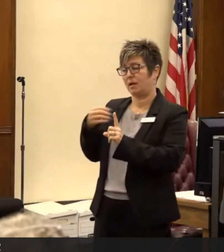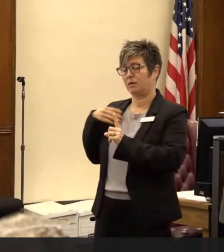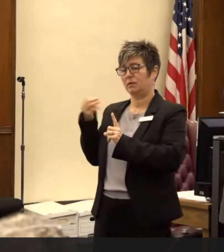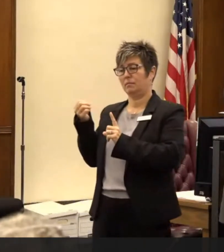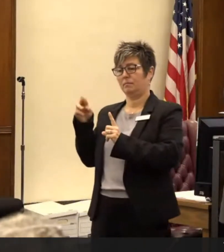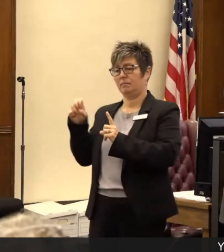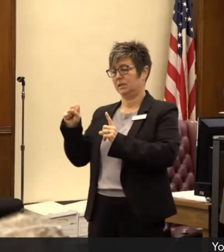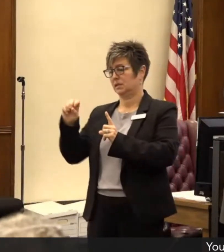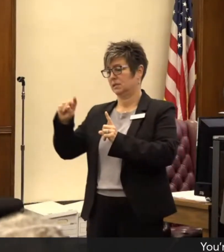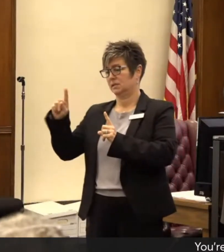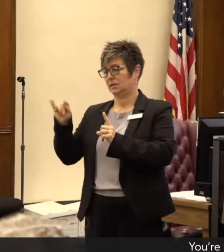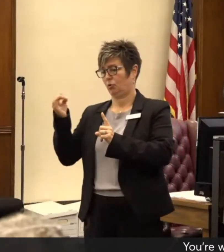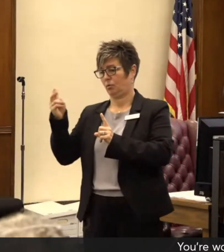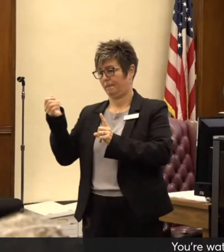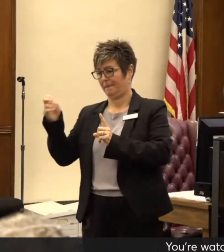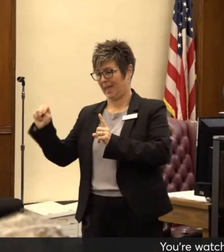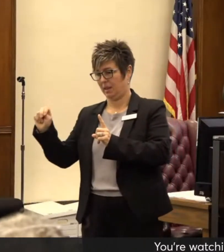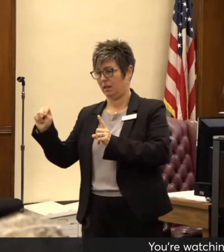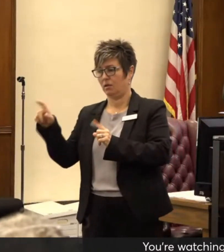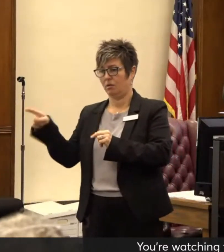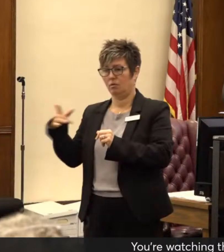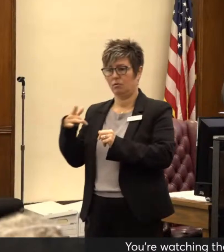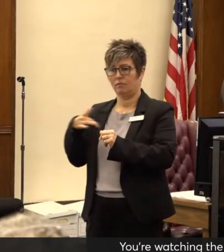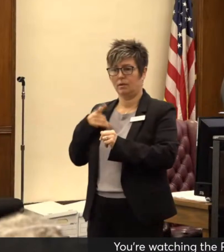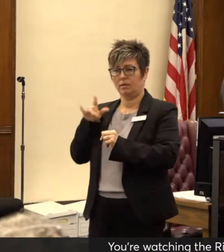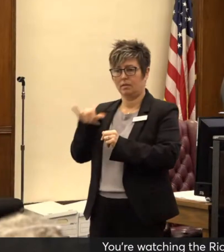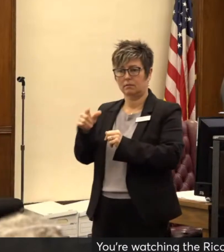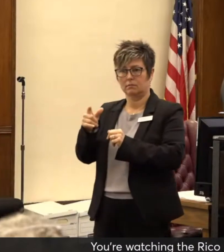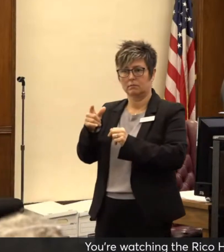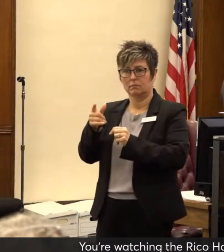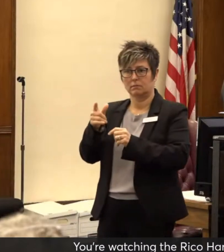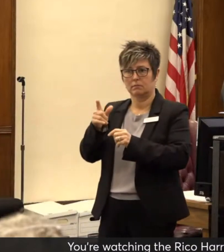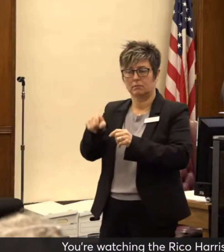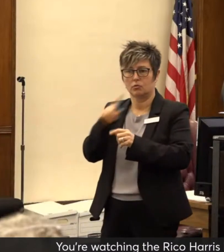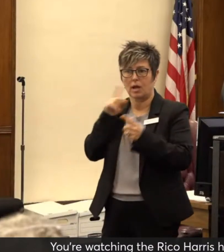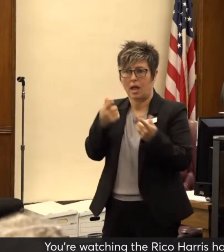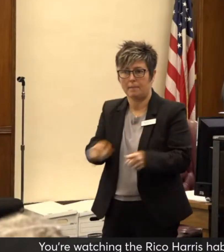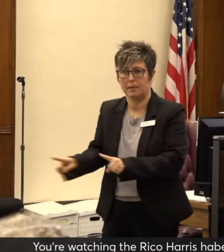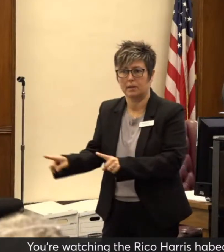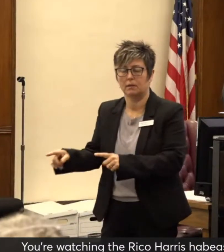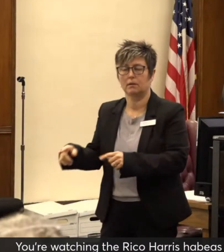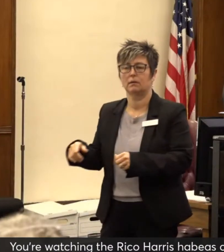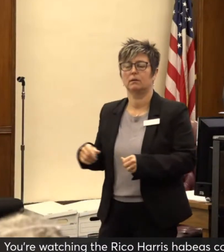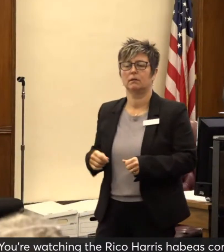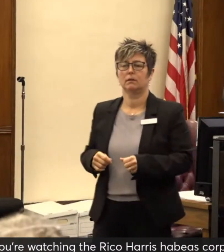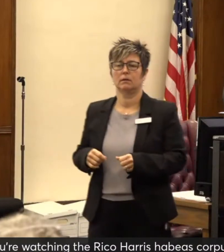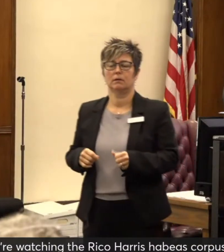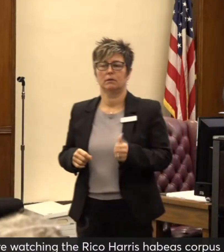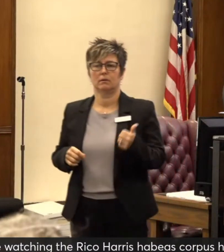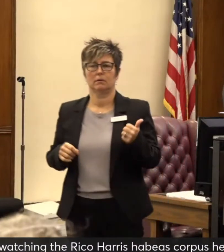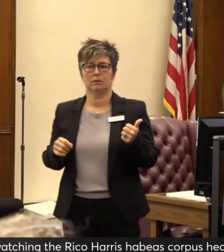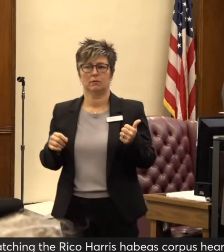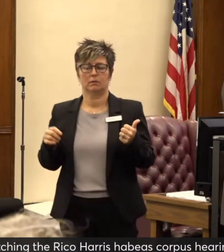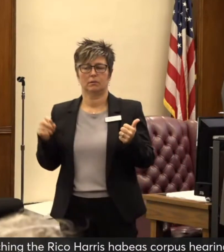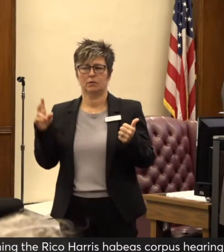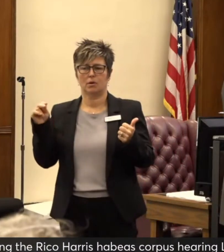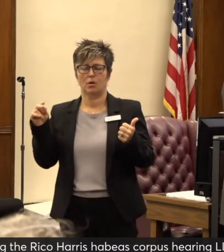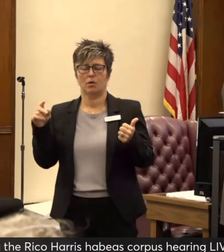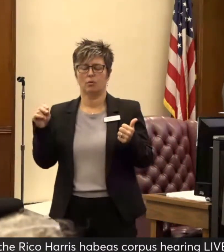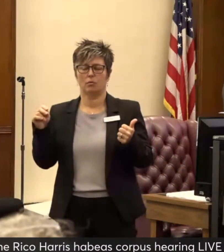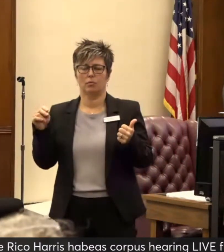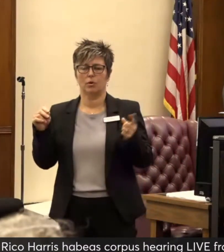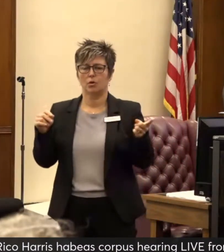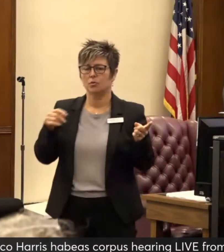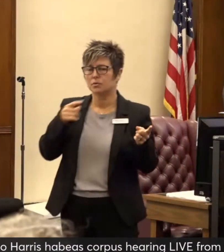No. And you've been interpreting for, I think you said for, I don't want to short you, 30 years, is that